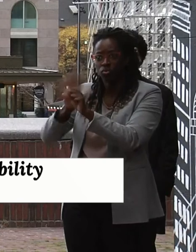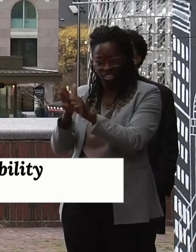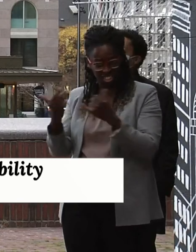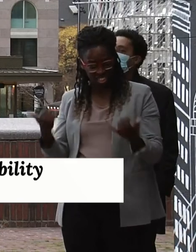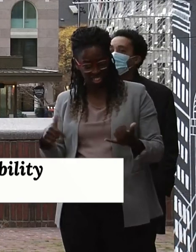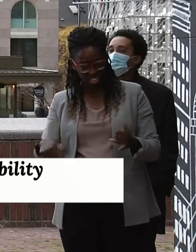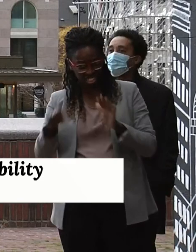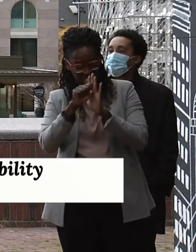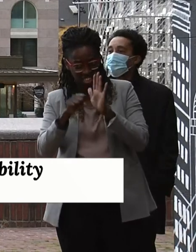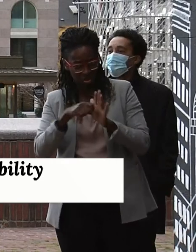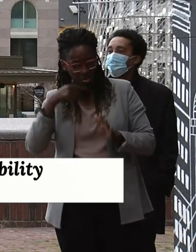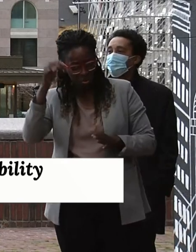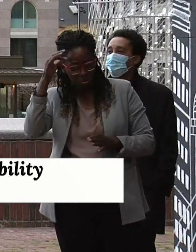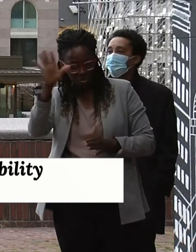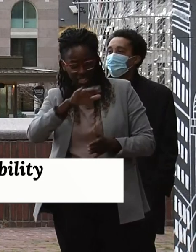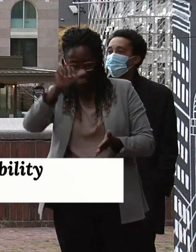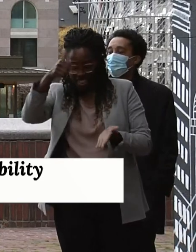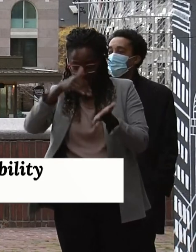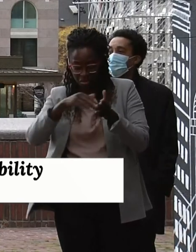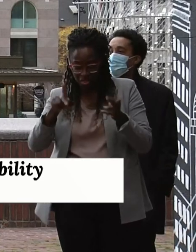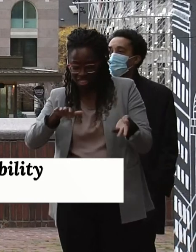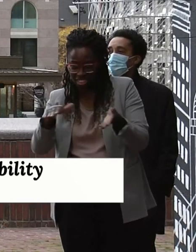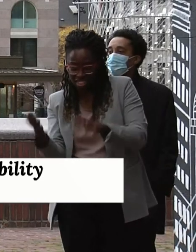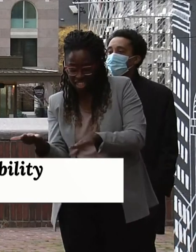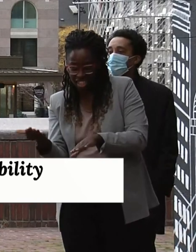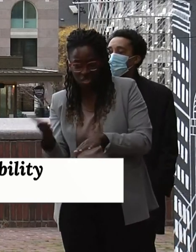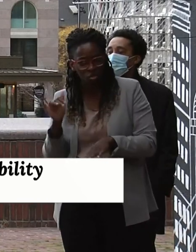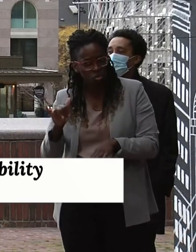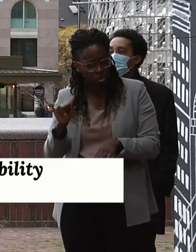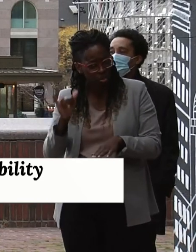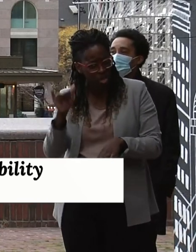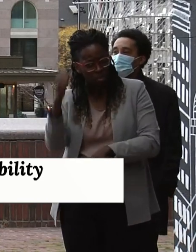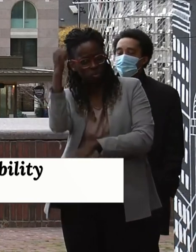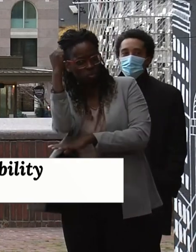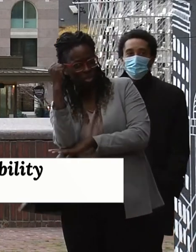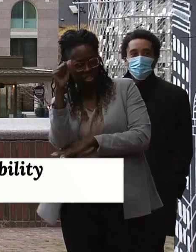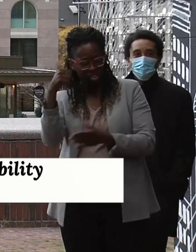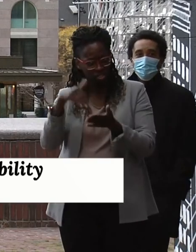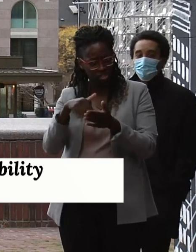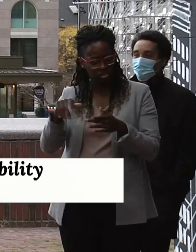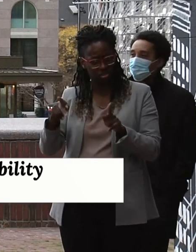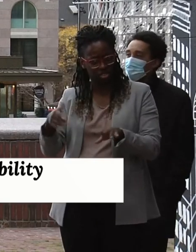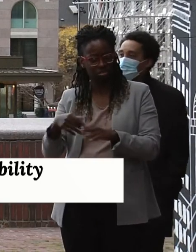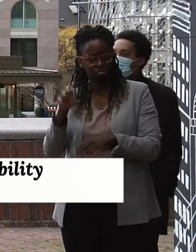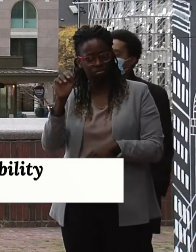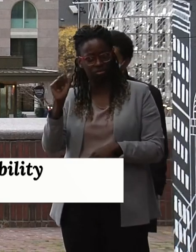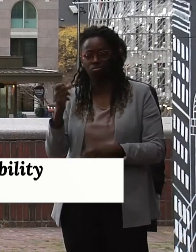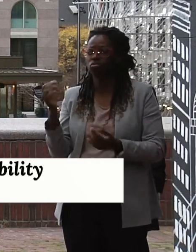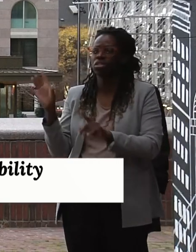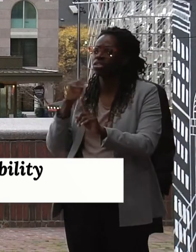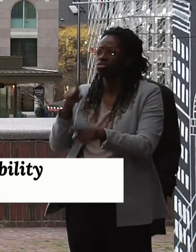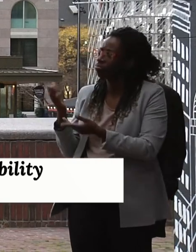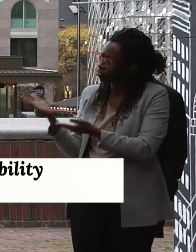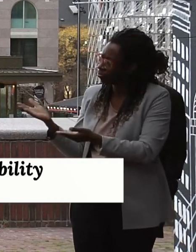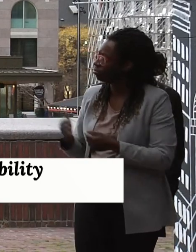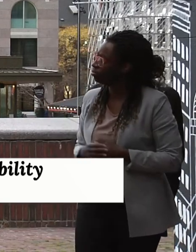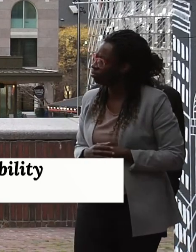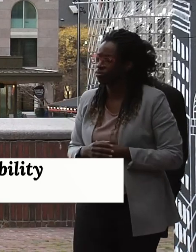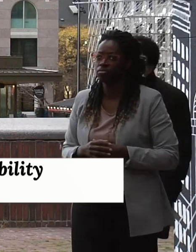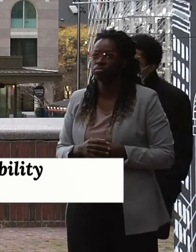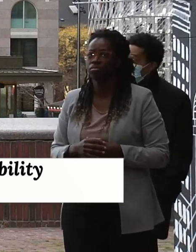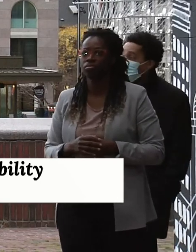reach that today. What's your reaction to that? I mean, it's when I look at the numbers, when I compare